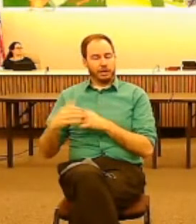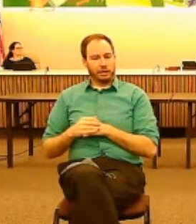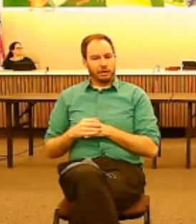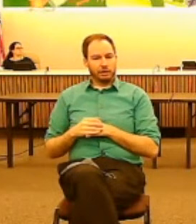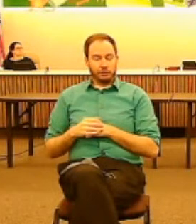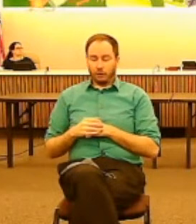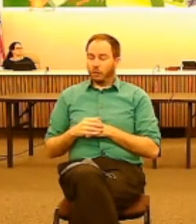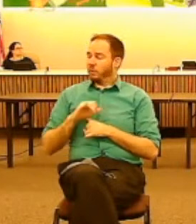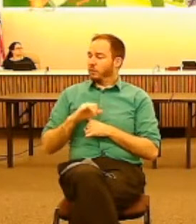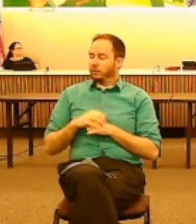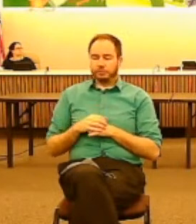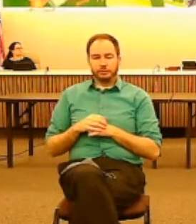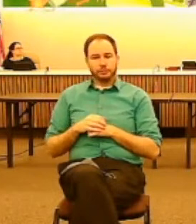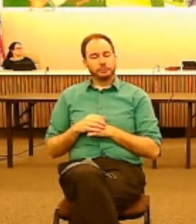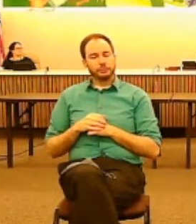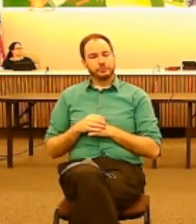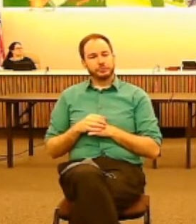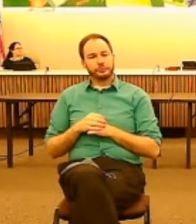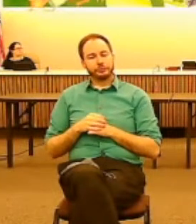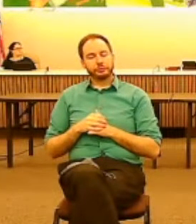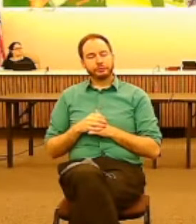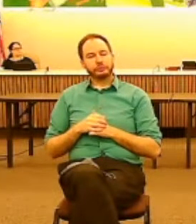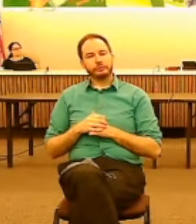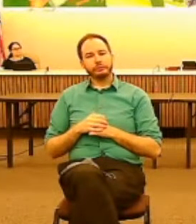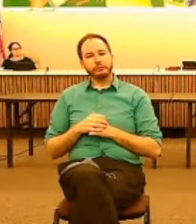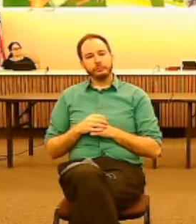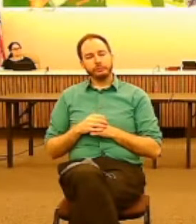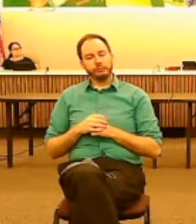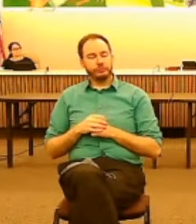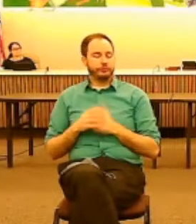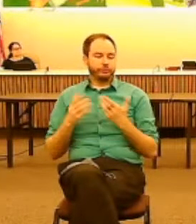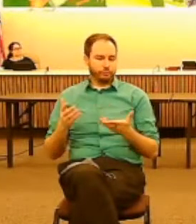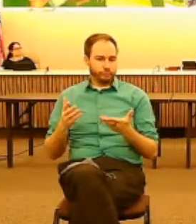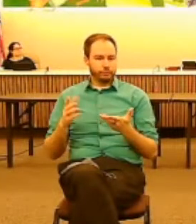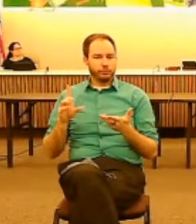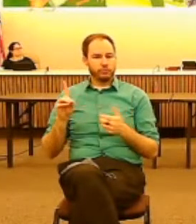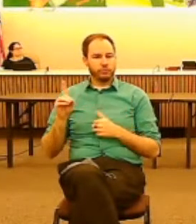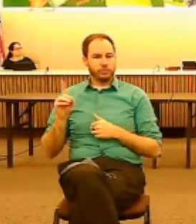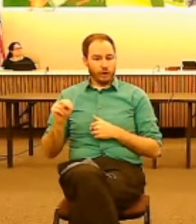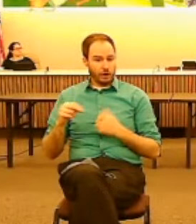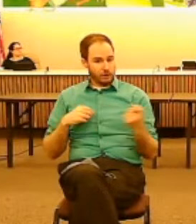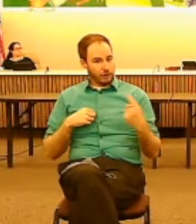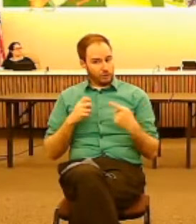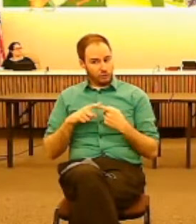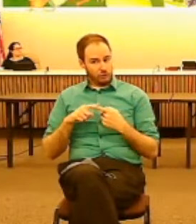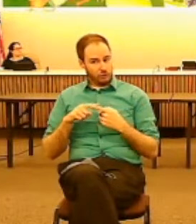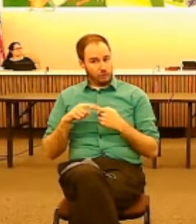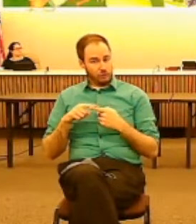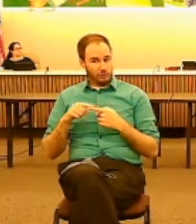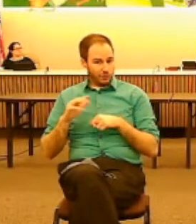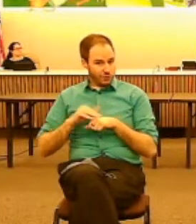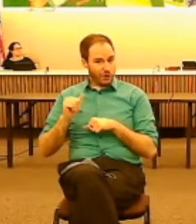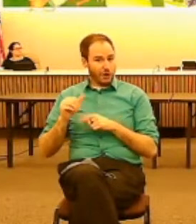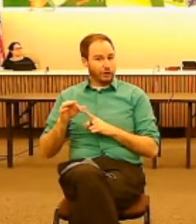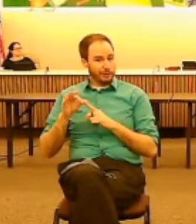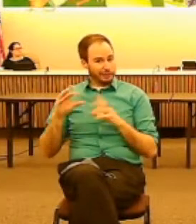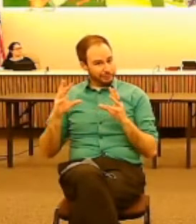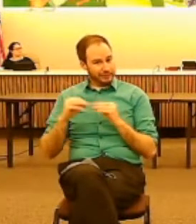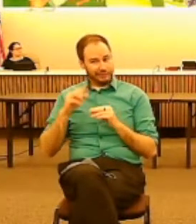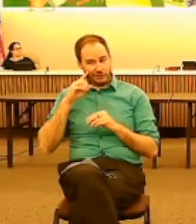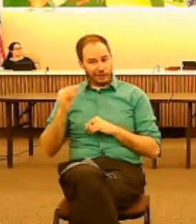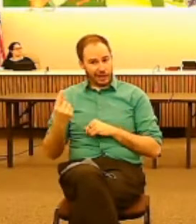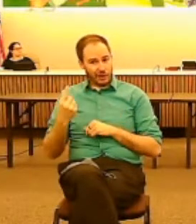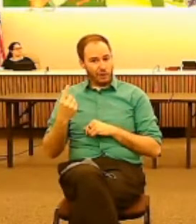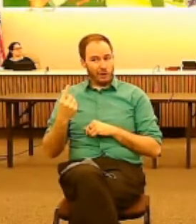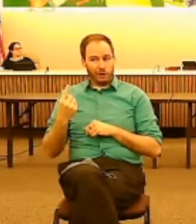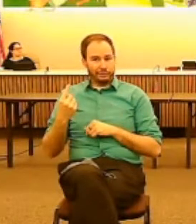it. But you know, so Don was asking, do we want to call a special meeting on